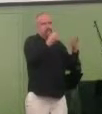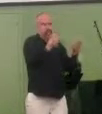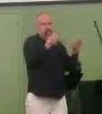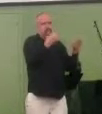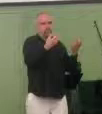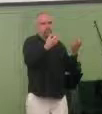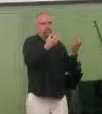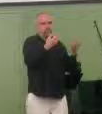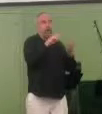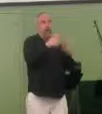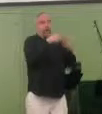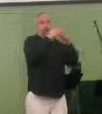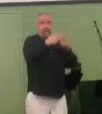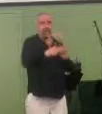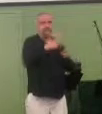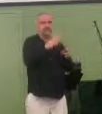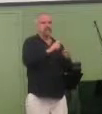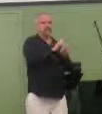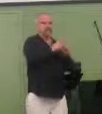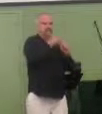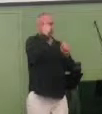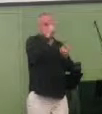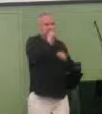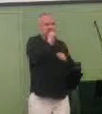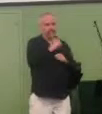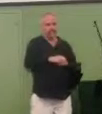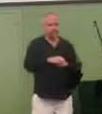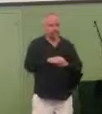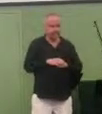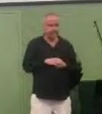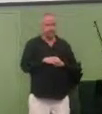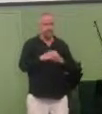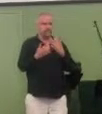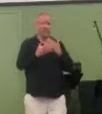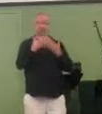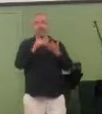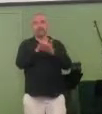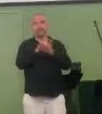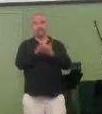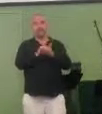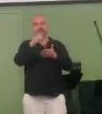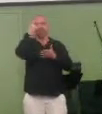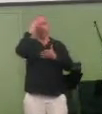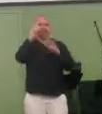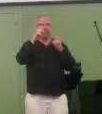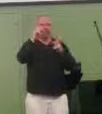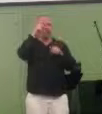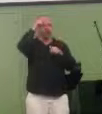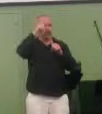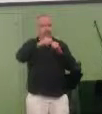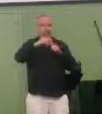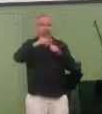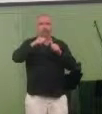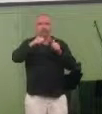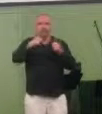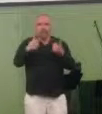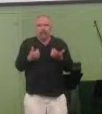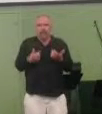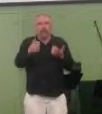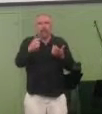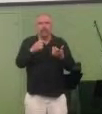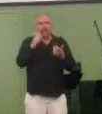It's almost impossible for young trans men embarking on transition today to imagine what it was like in the late